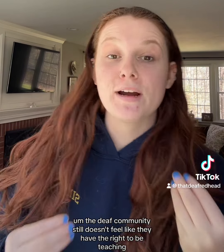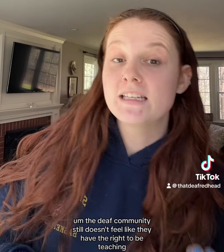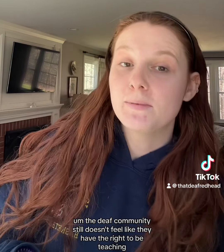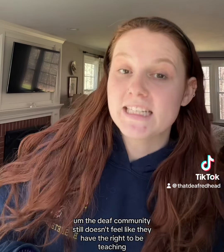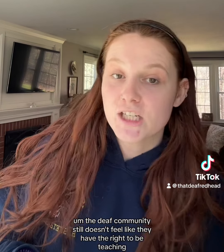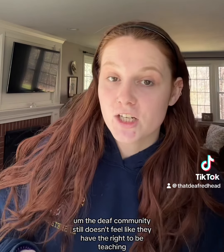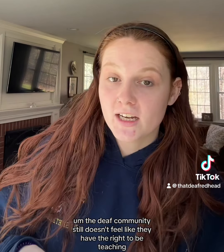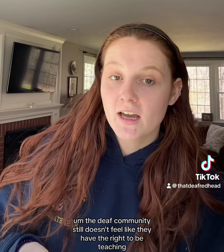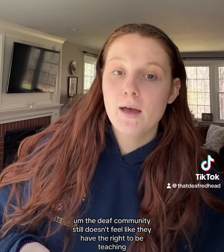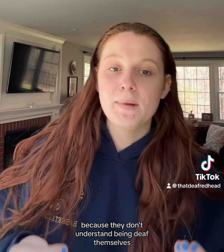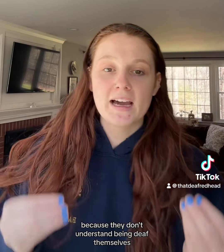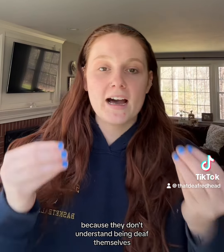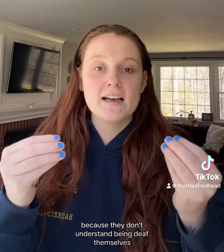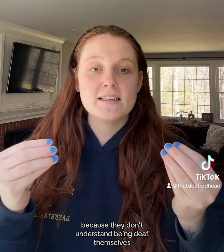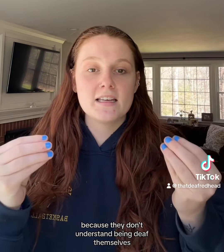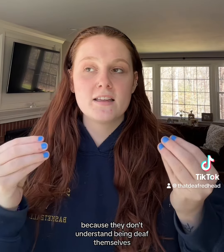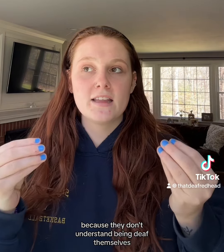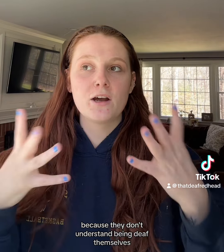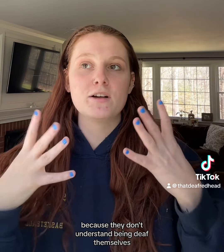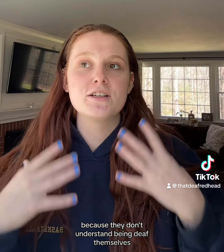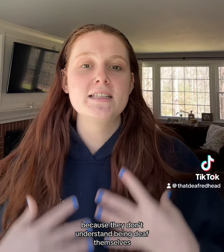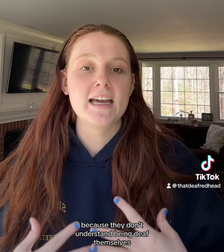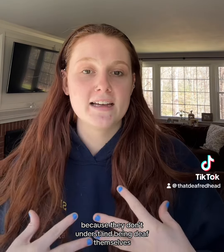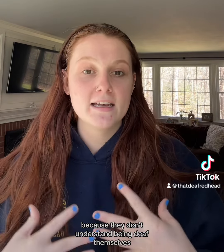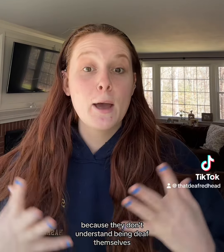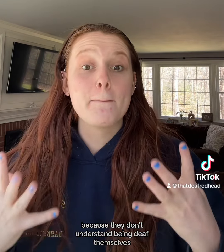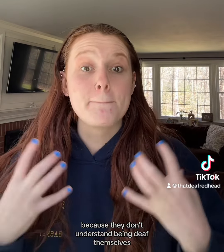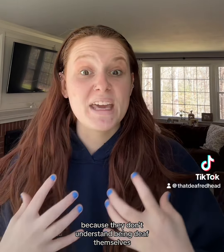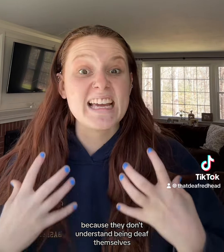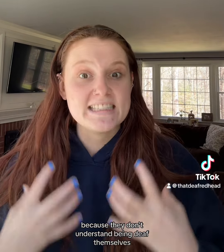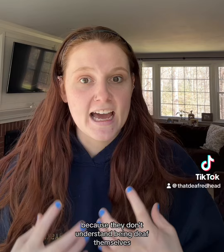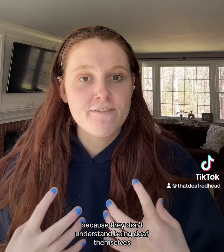to be teaching because they don't understand being